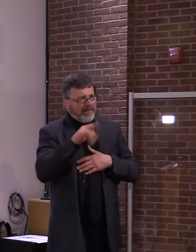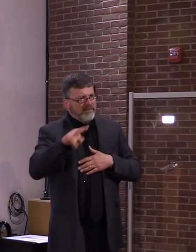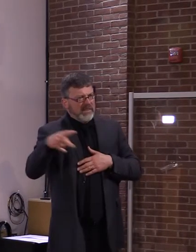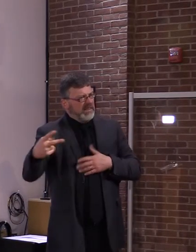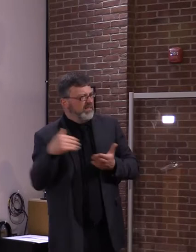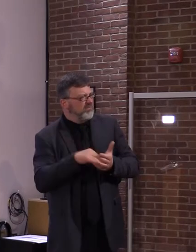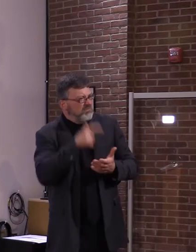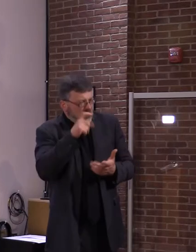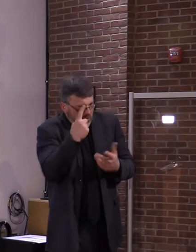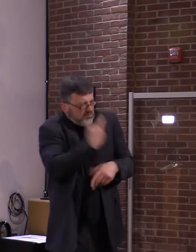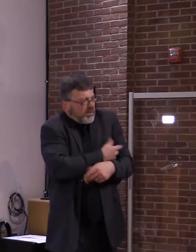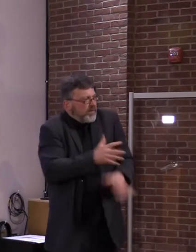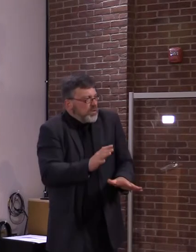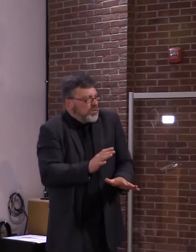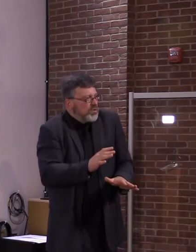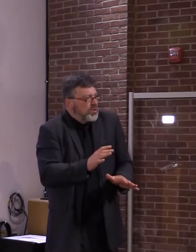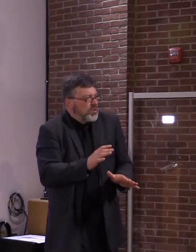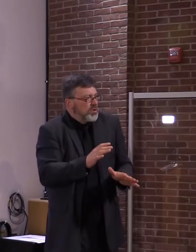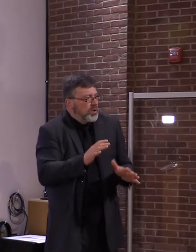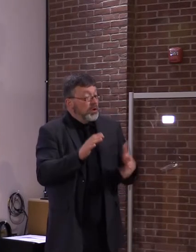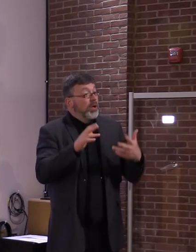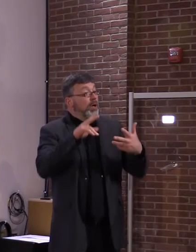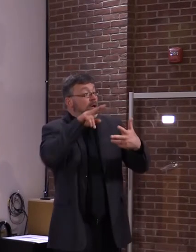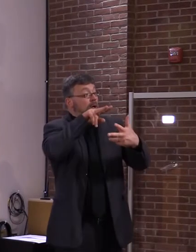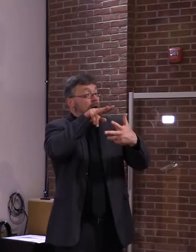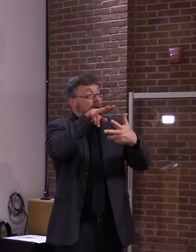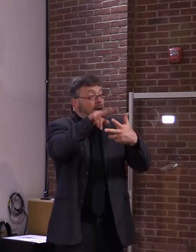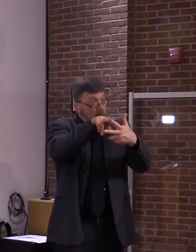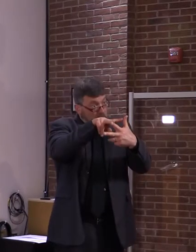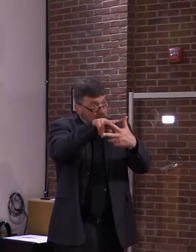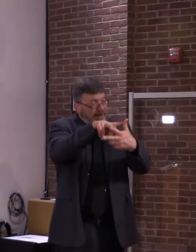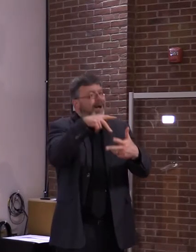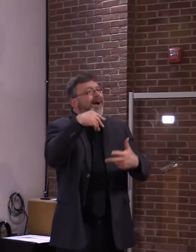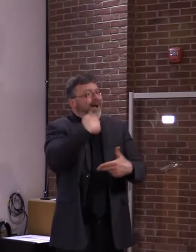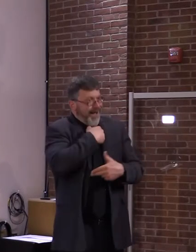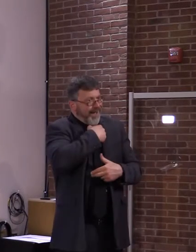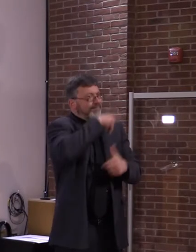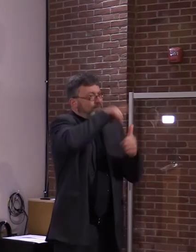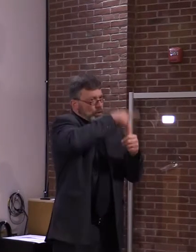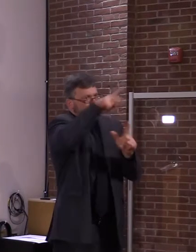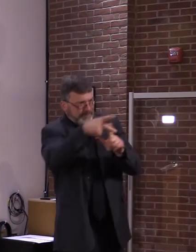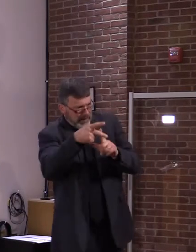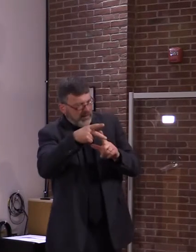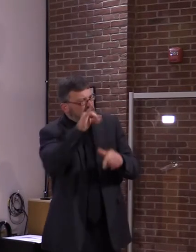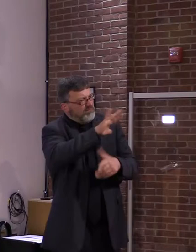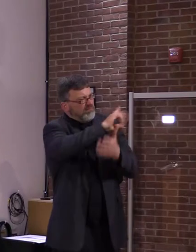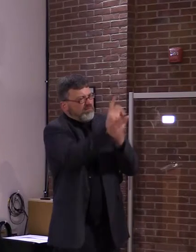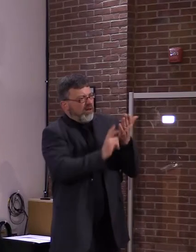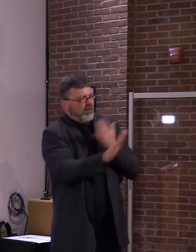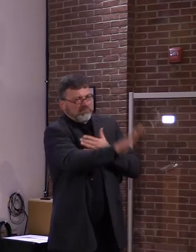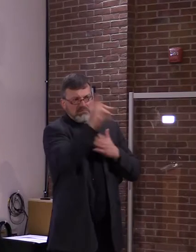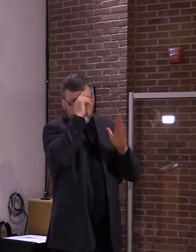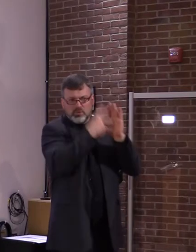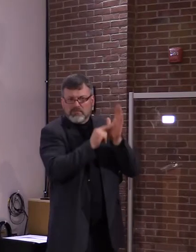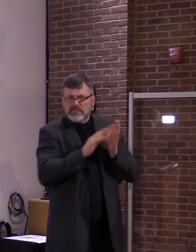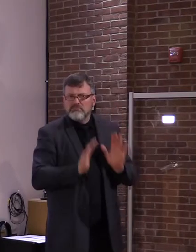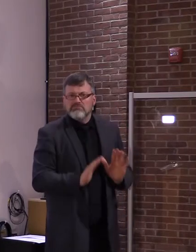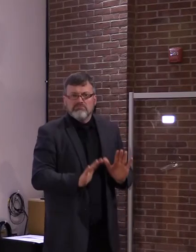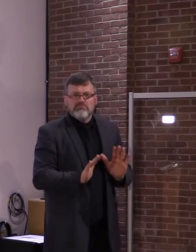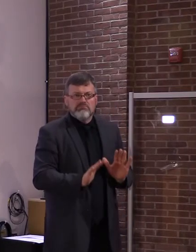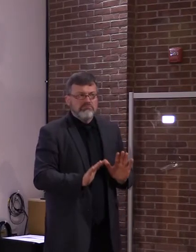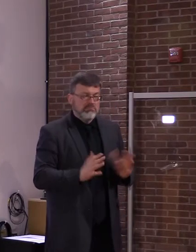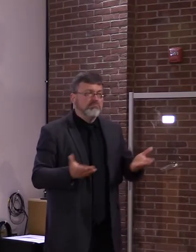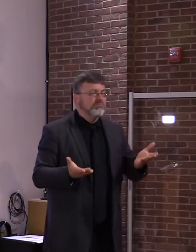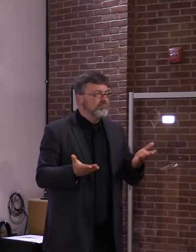But I wouldn't want her to just assume she's doing herself a favor by getting a second dose at a